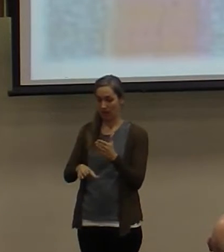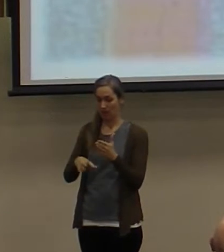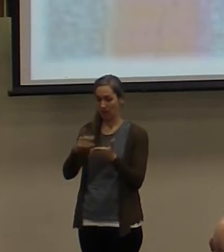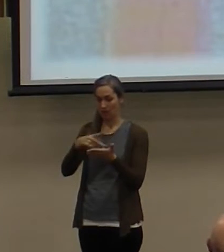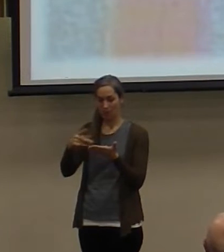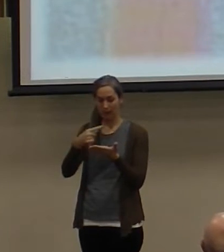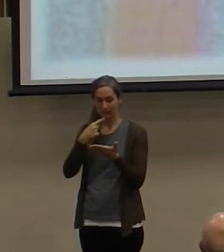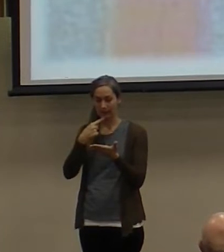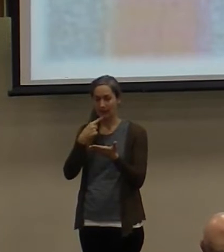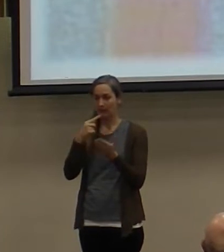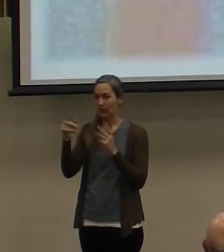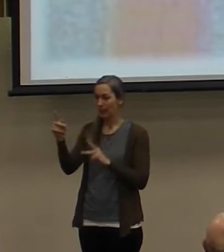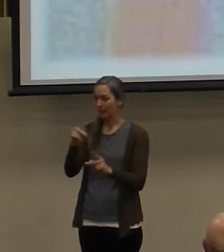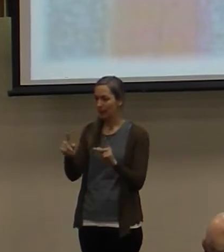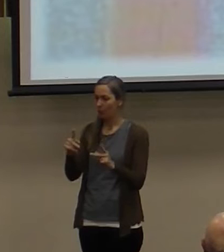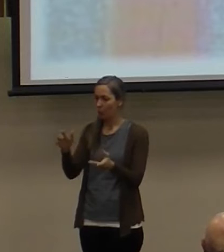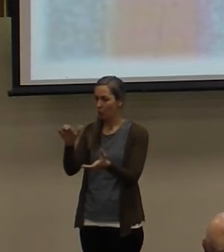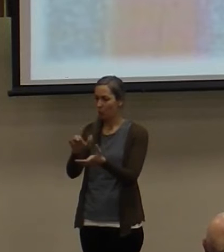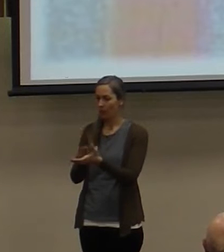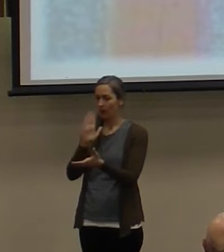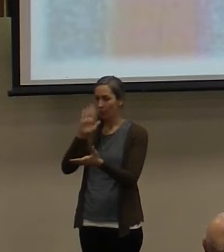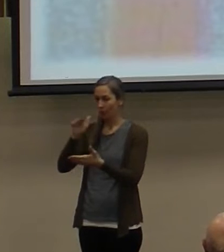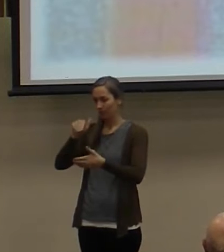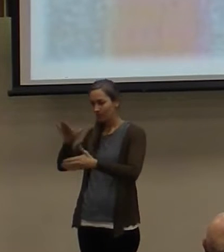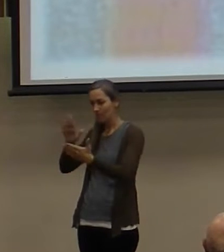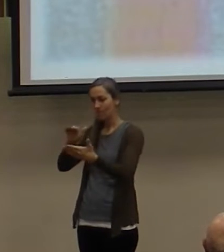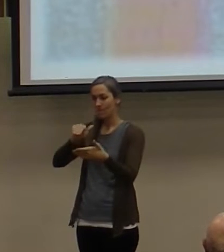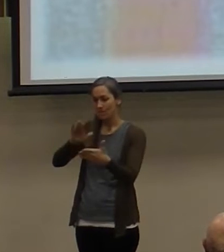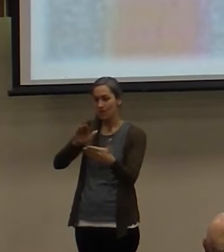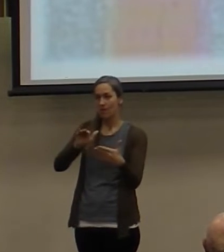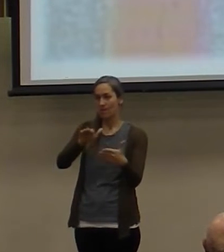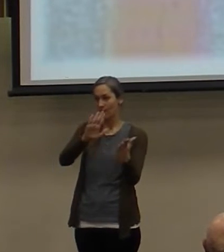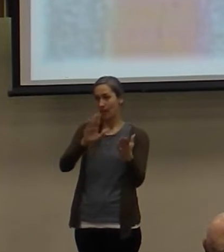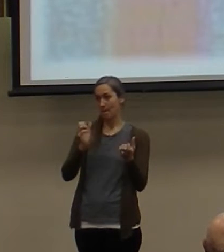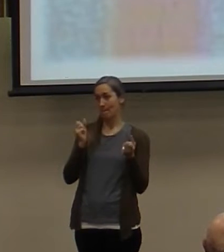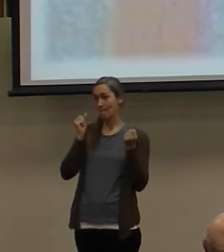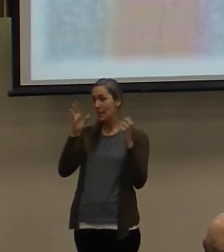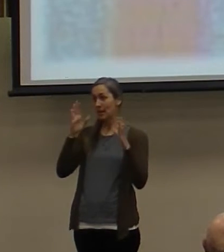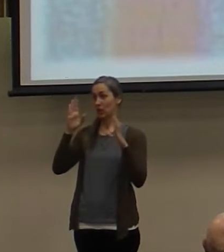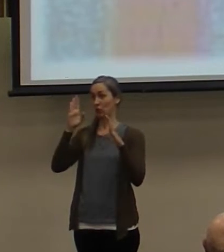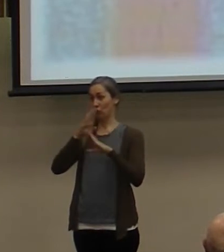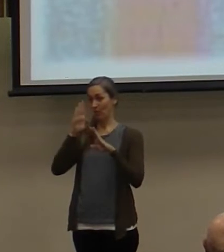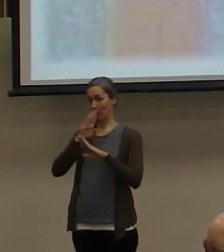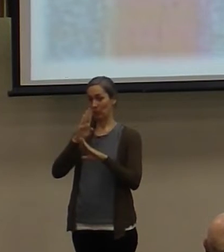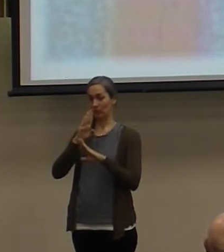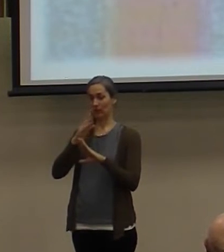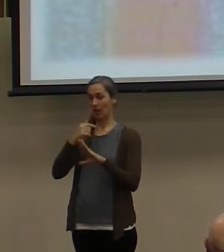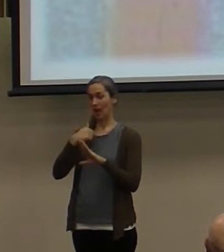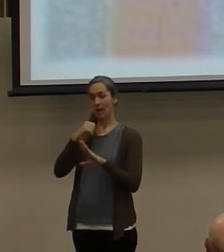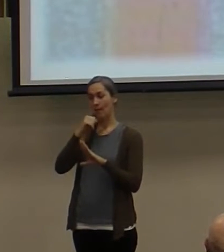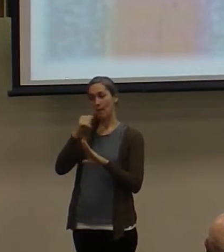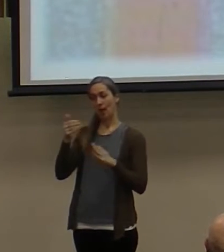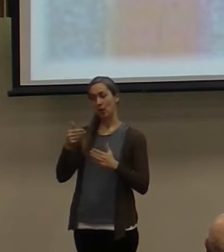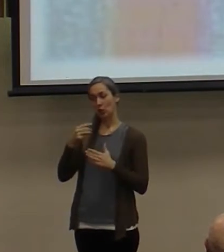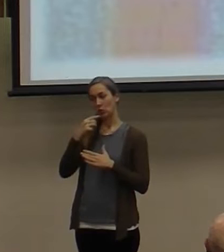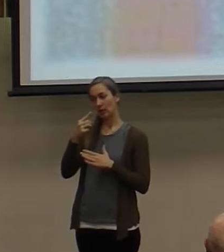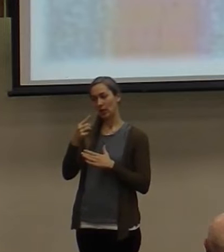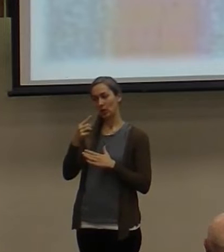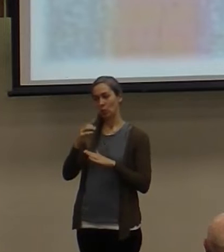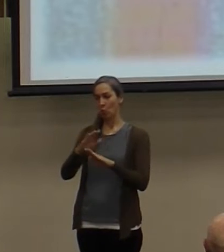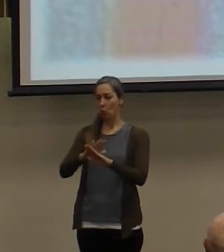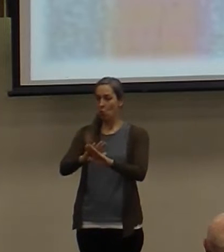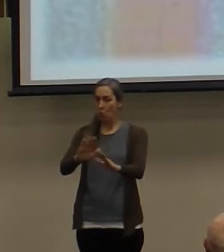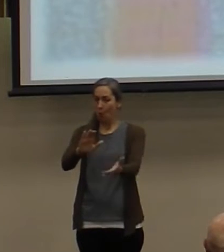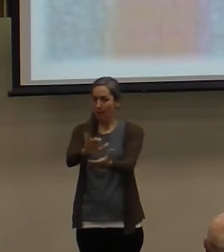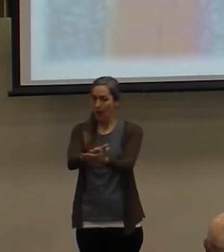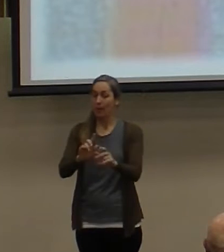say, but those who marry will face many troubles in this life. And he said, I'm not here to try to tell you not to get married right